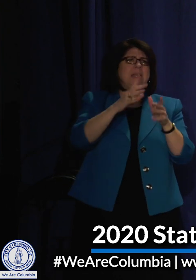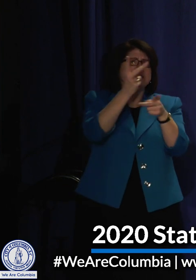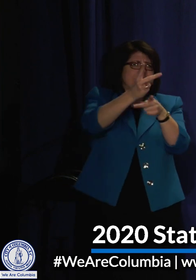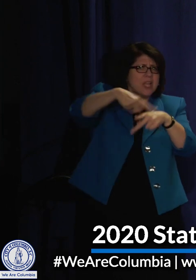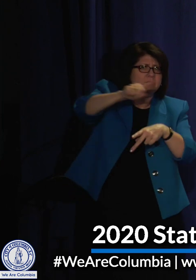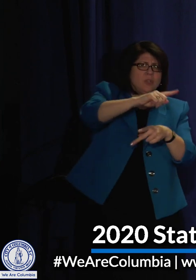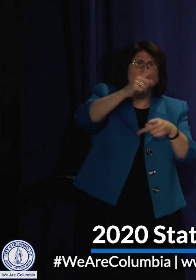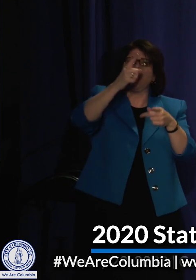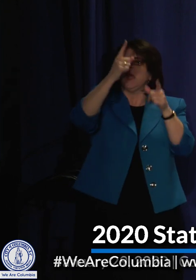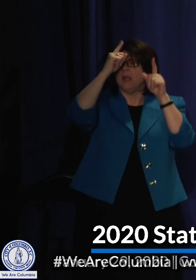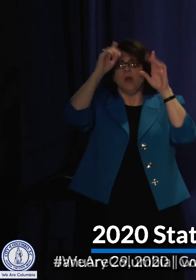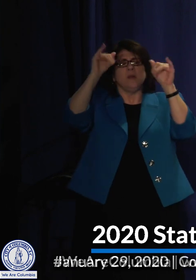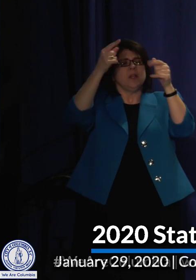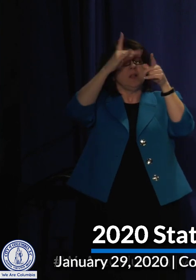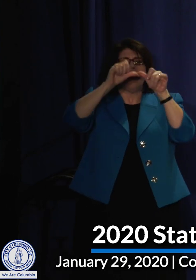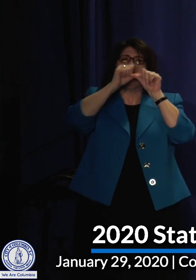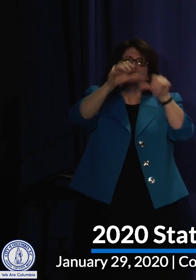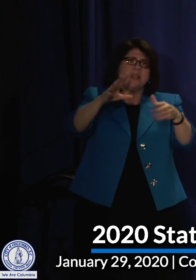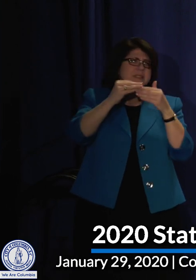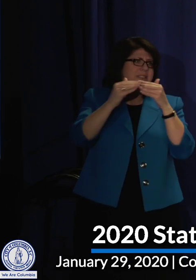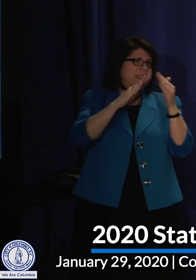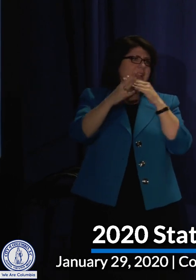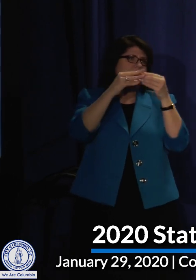God bless the city of Columbia. Thank you.